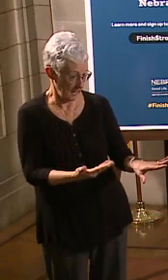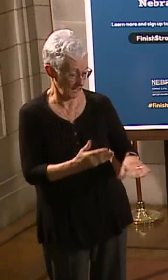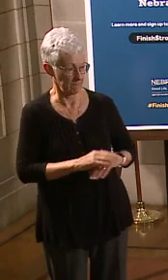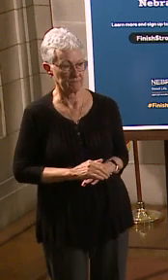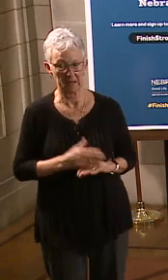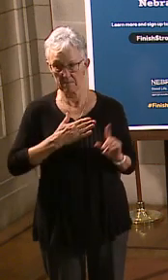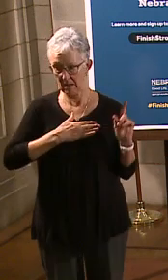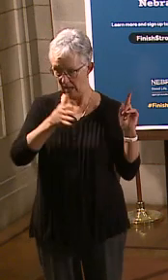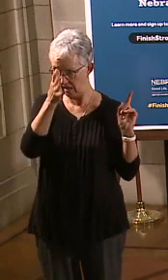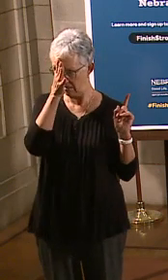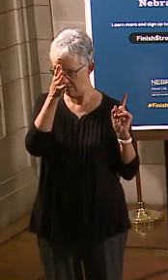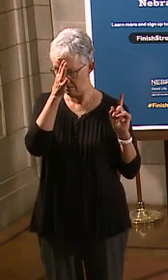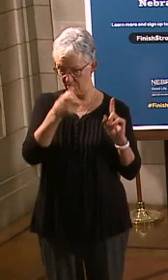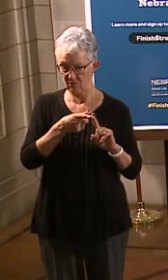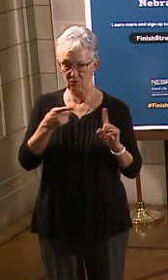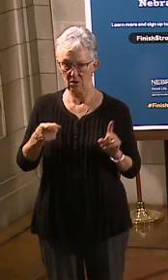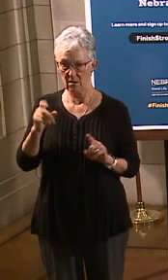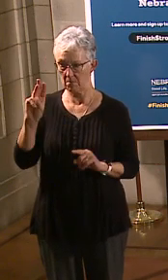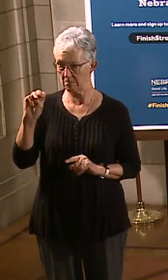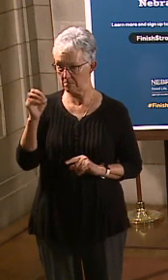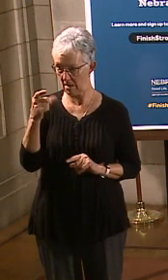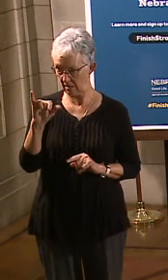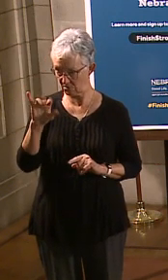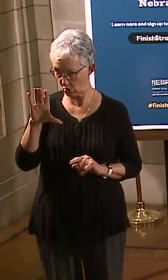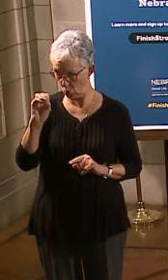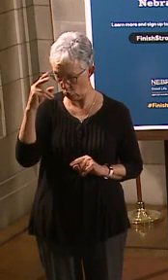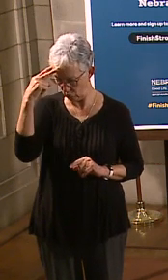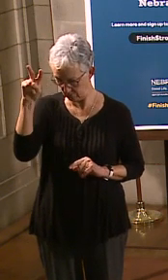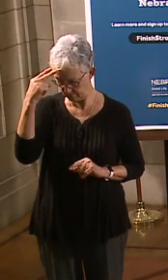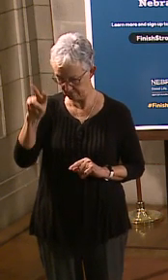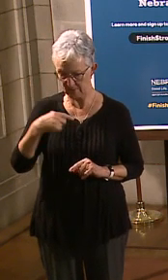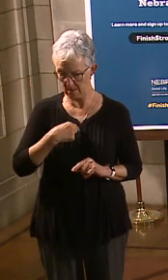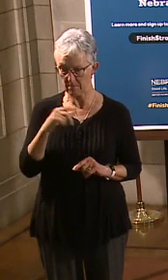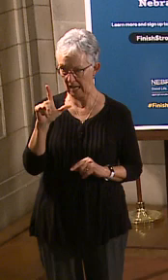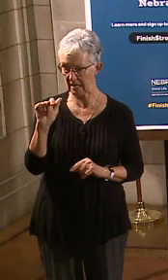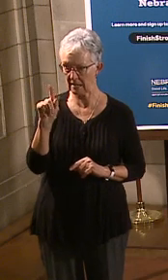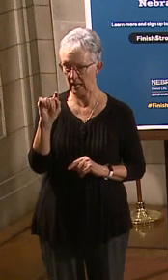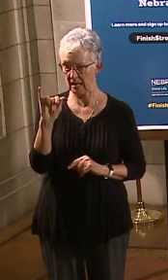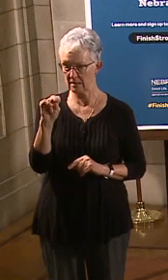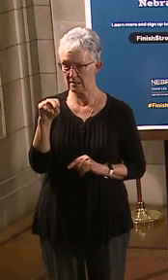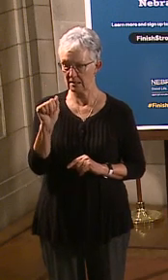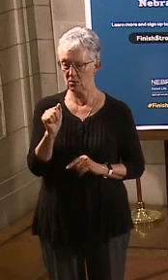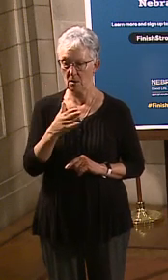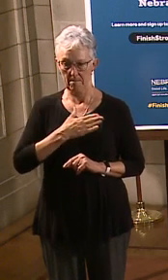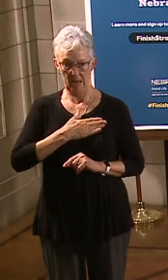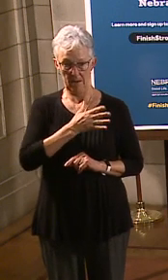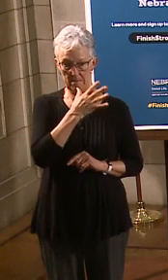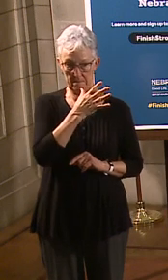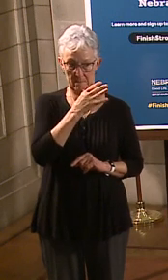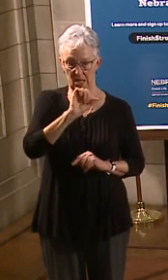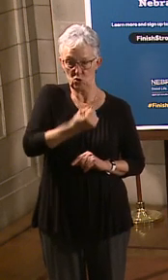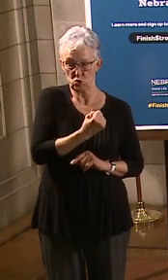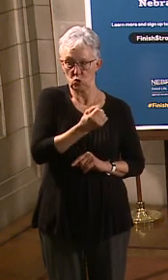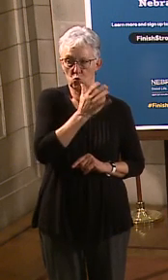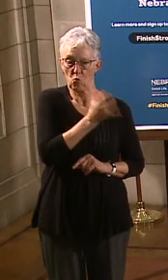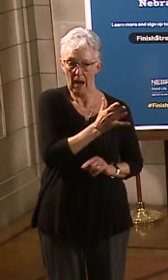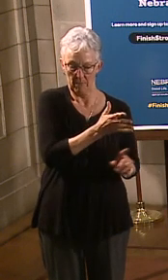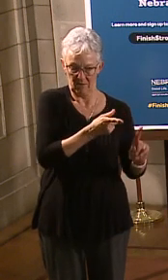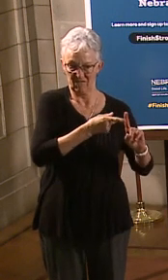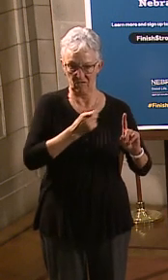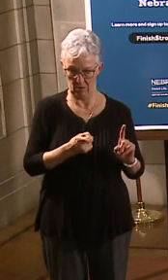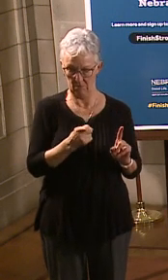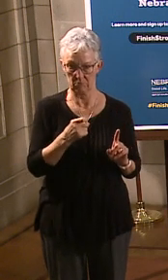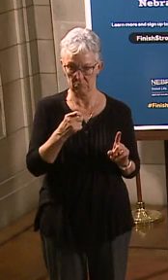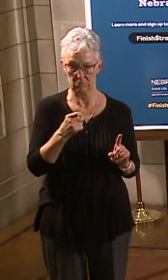from Mexico, so I am Latina. And my mom's grandma's from Mexico as well. And we had a scare